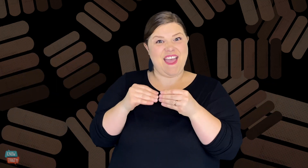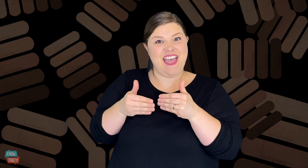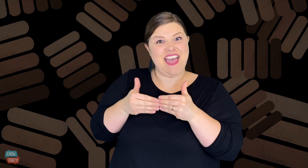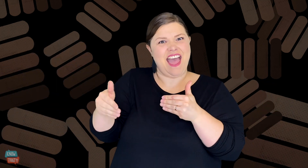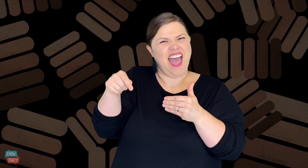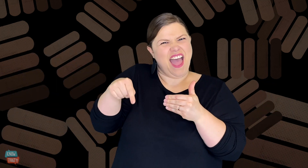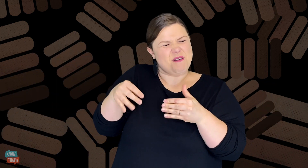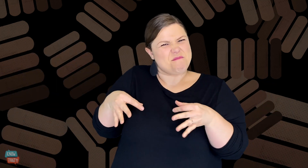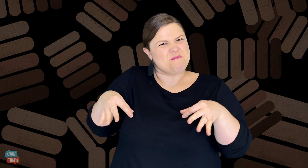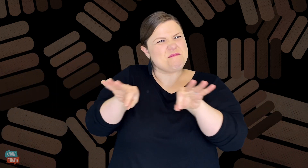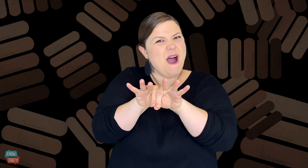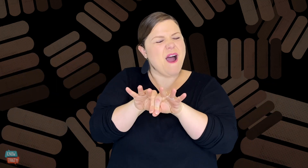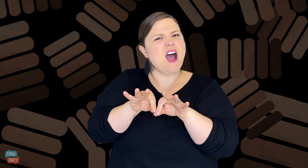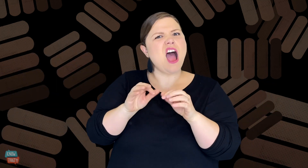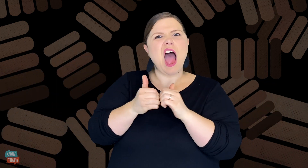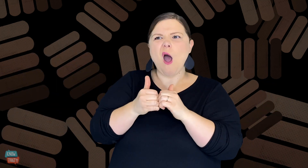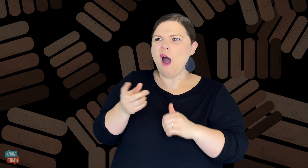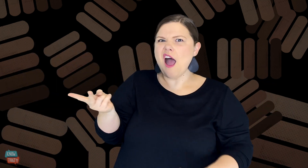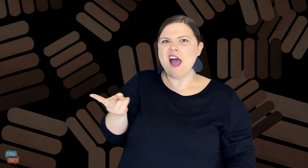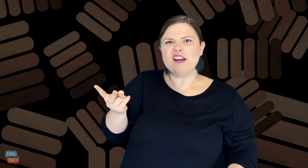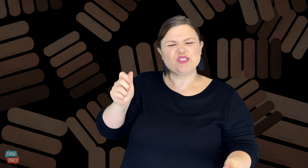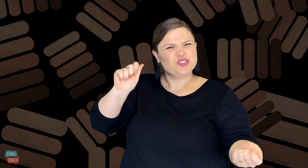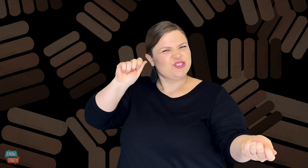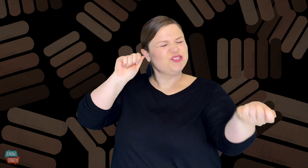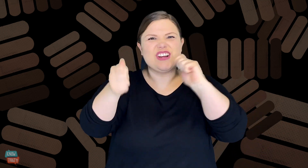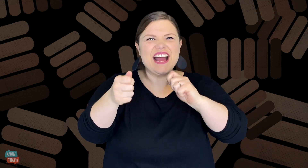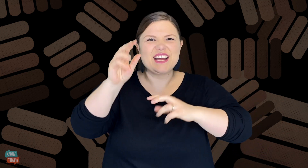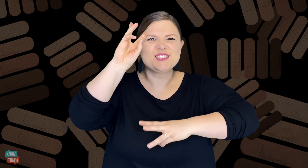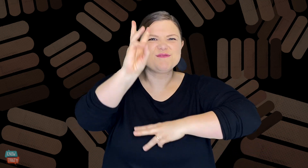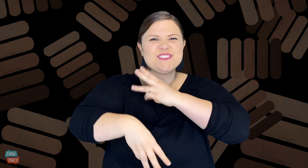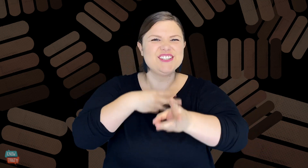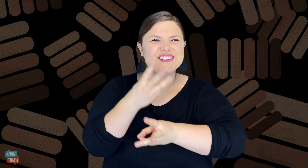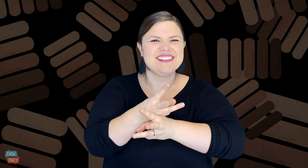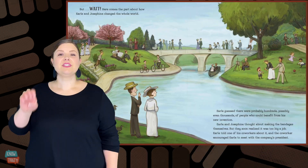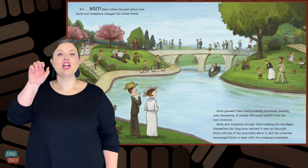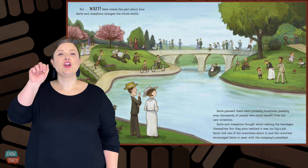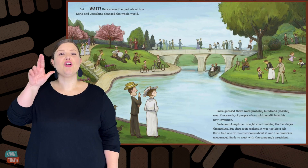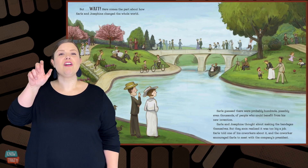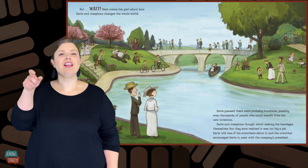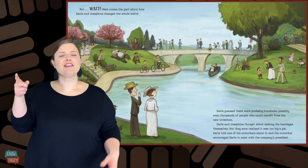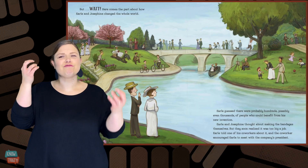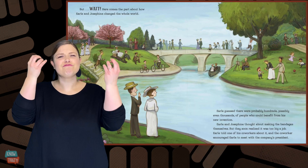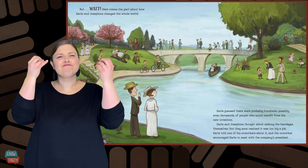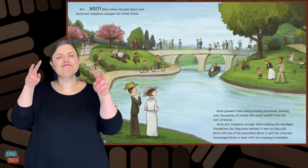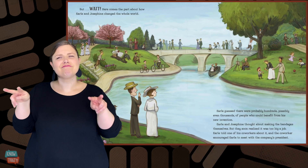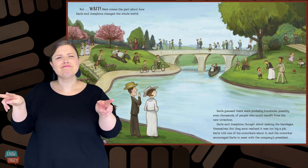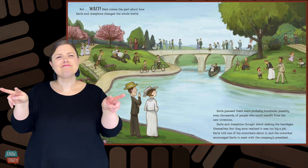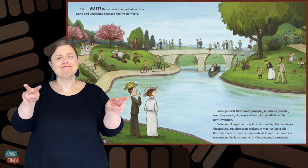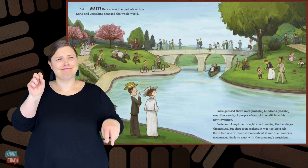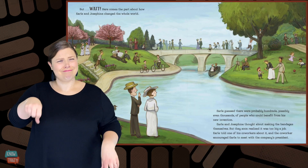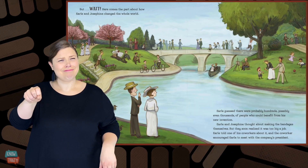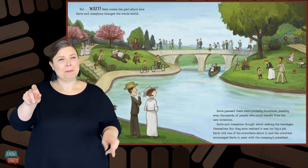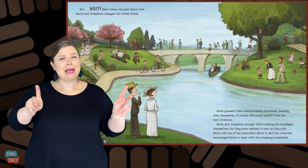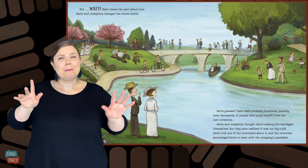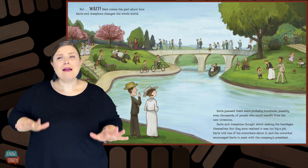wait! Here comes the part about how Earl and Josephine changed the whole world. Earl guessed there were